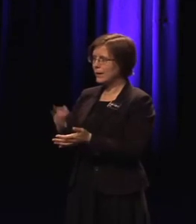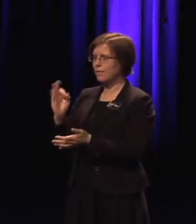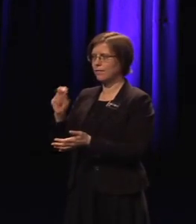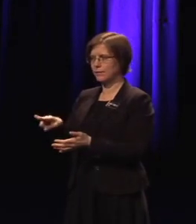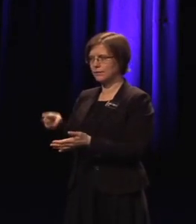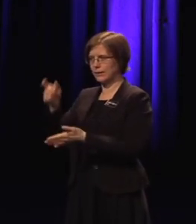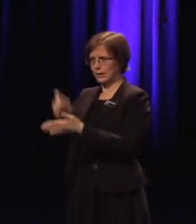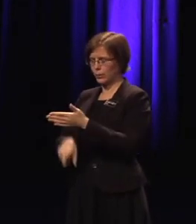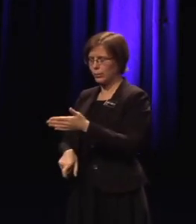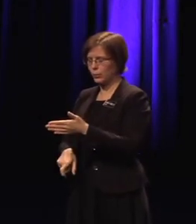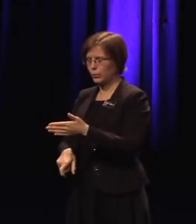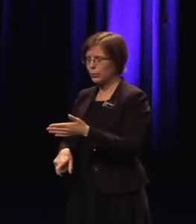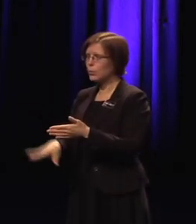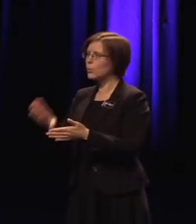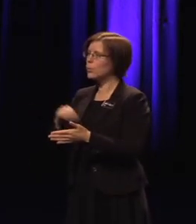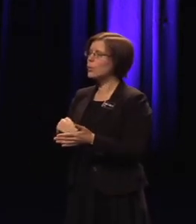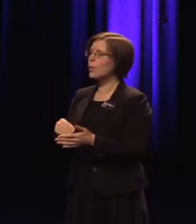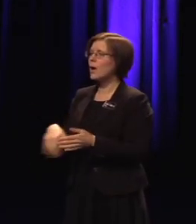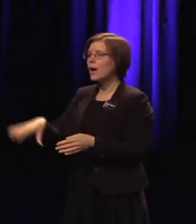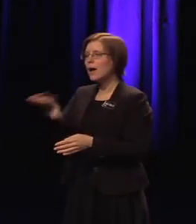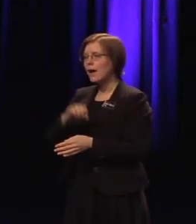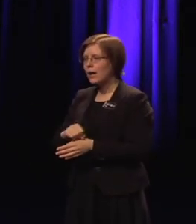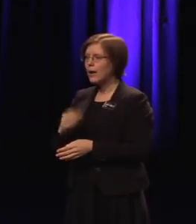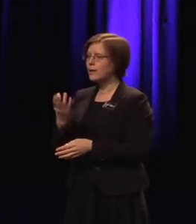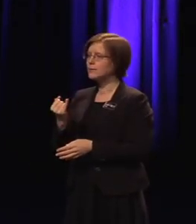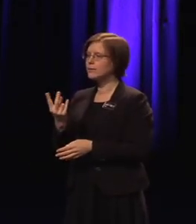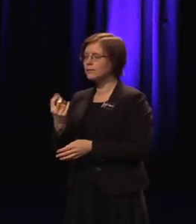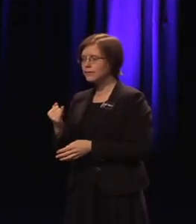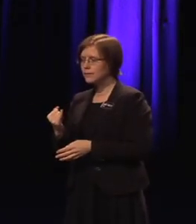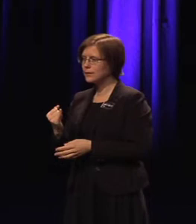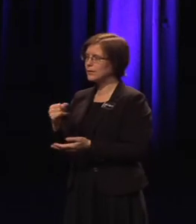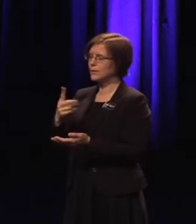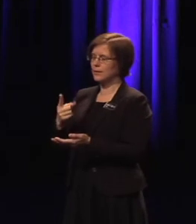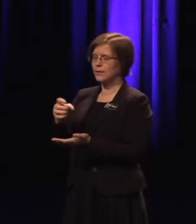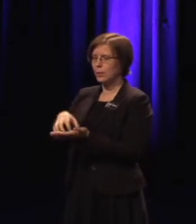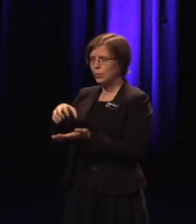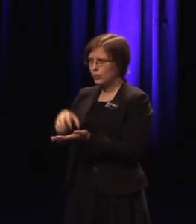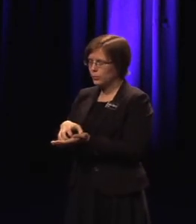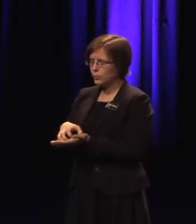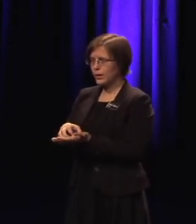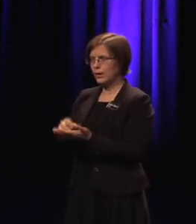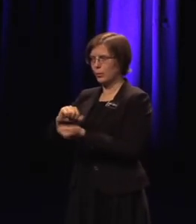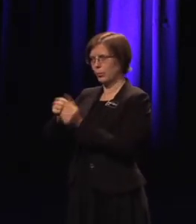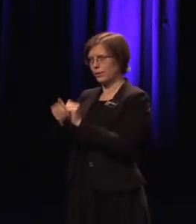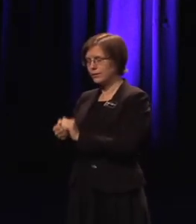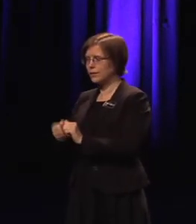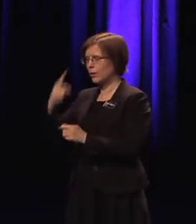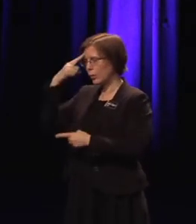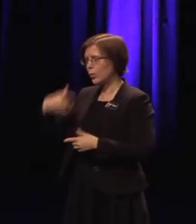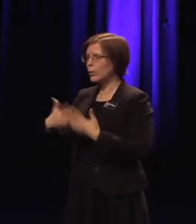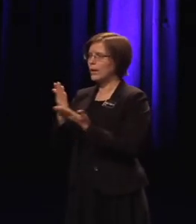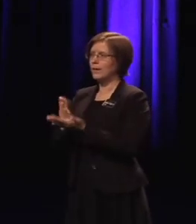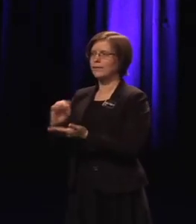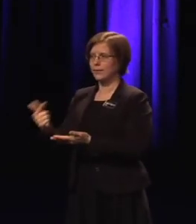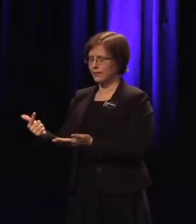by including all civil, political, economic, social, and cultural rights. It